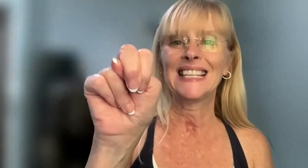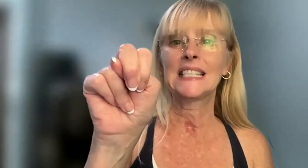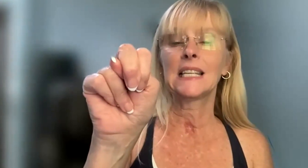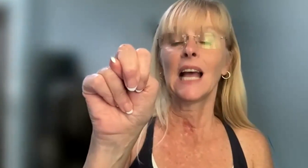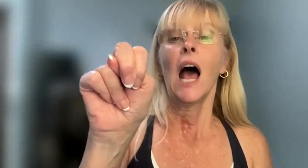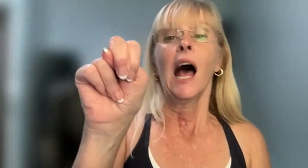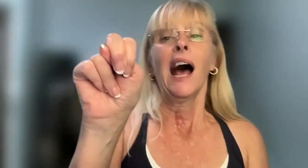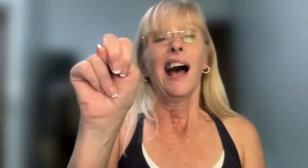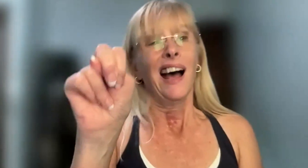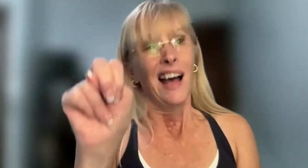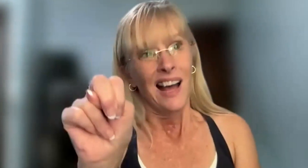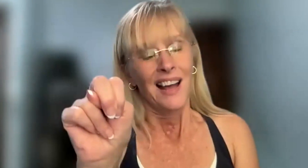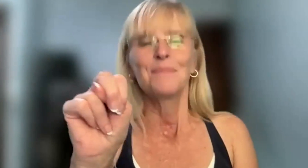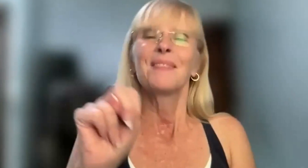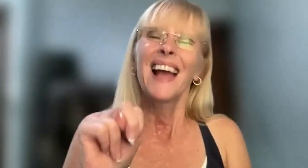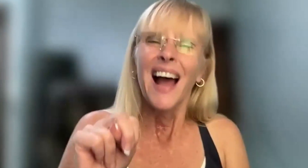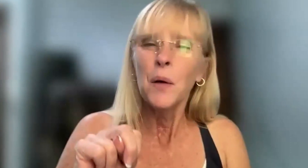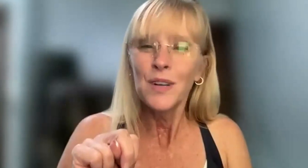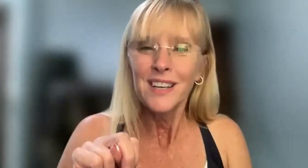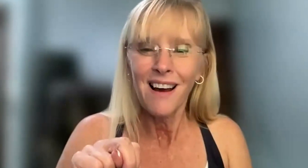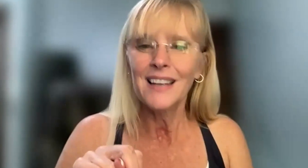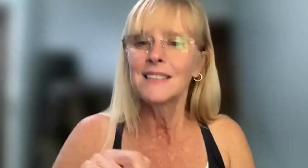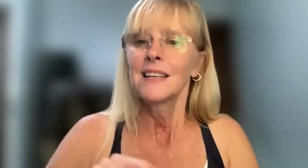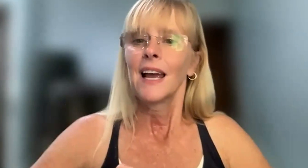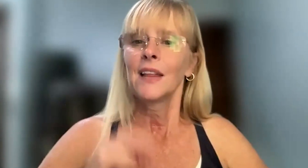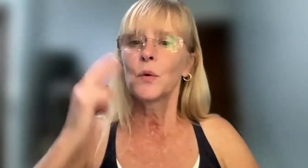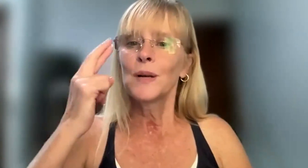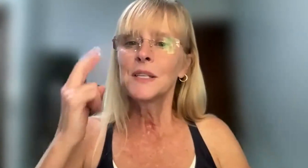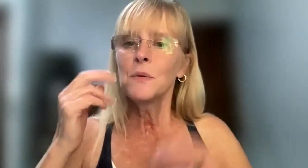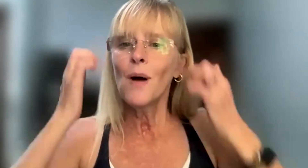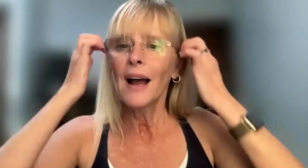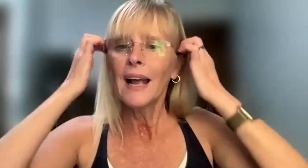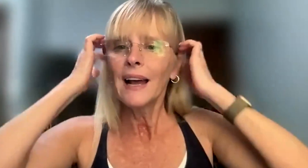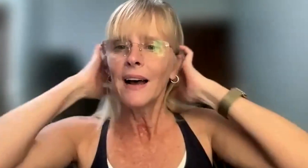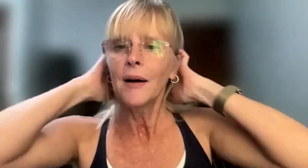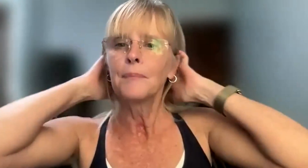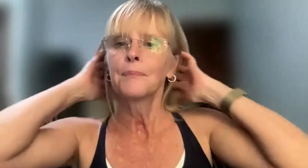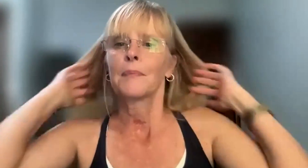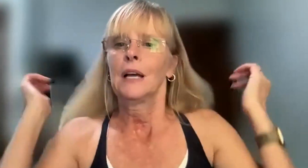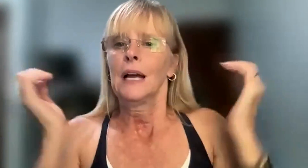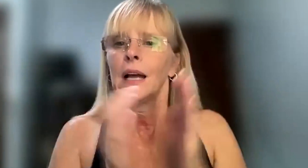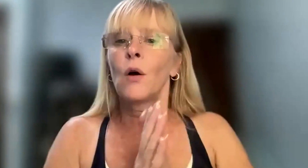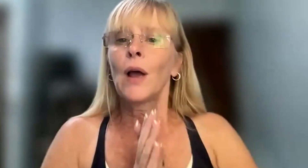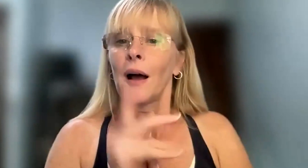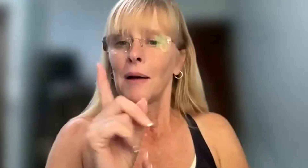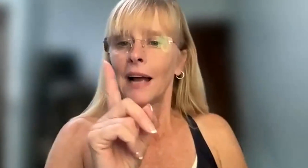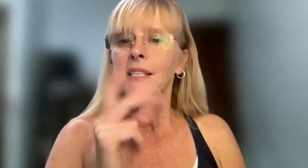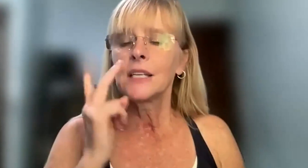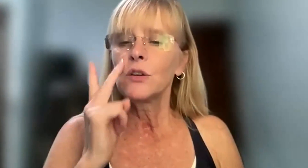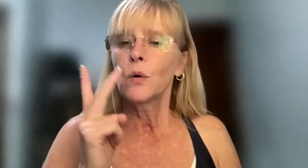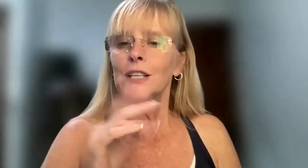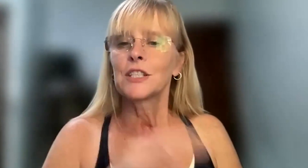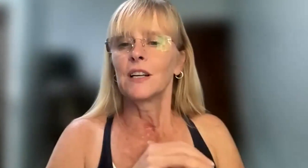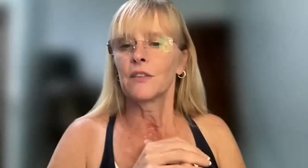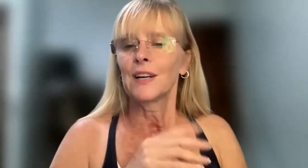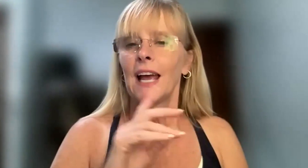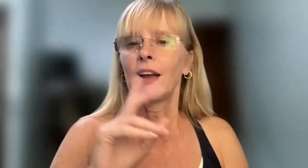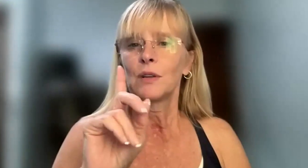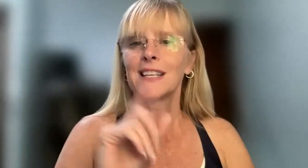this. I would not. And the reason why, okay, I see your question here for K. 1